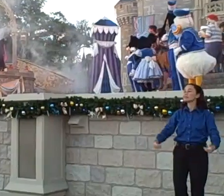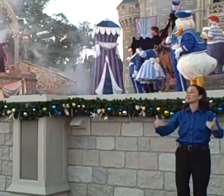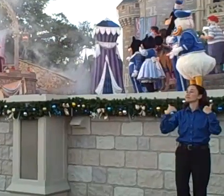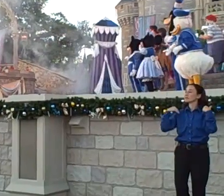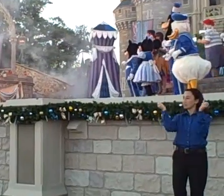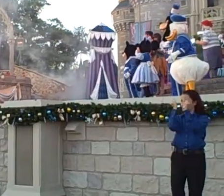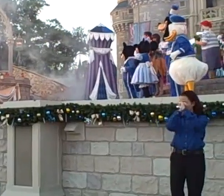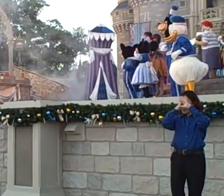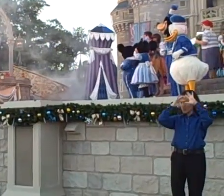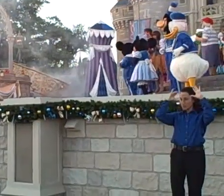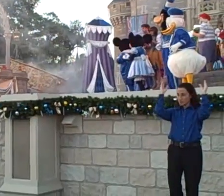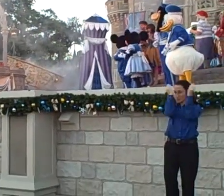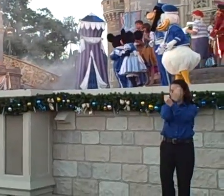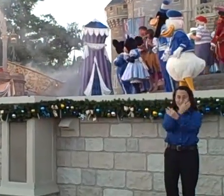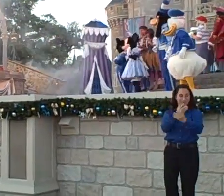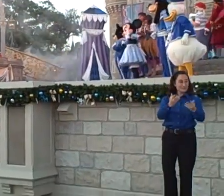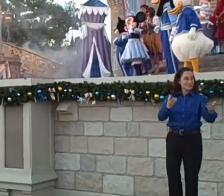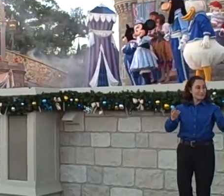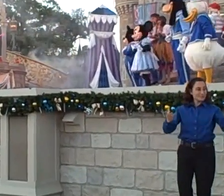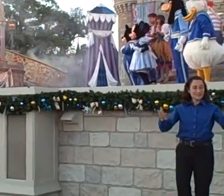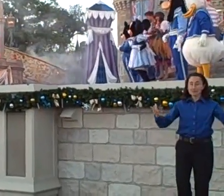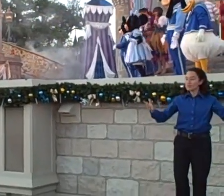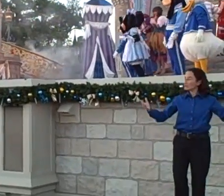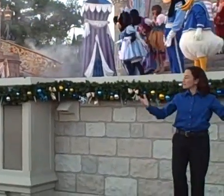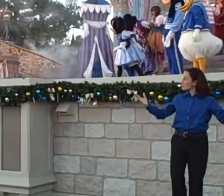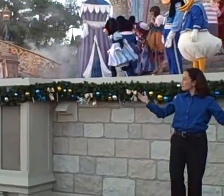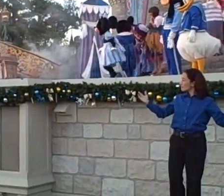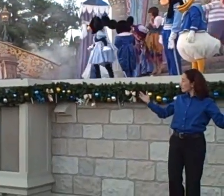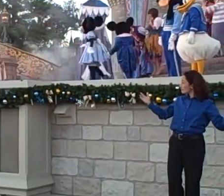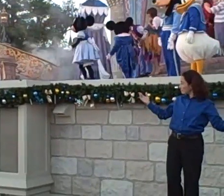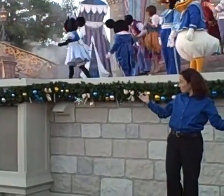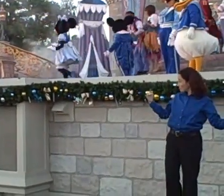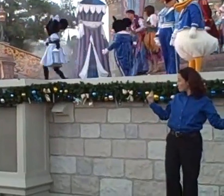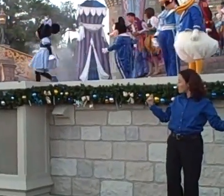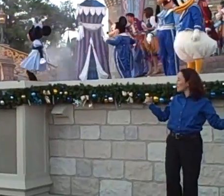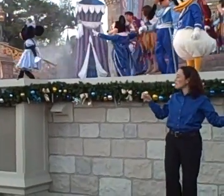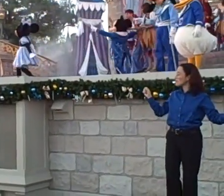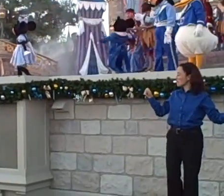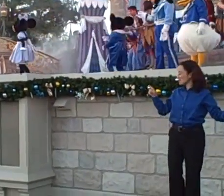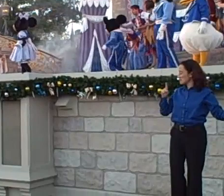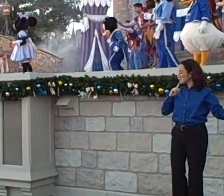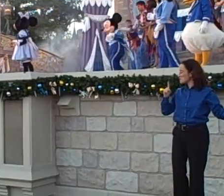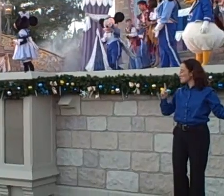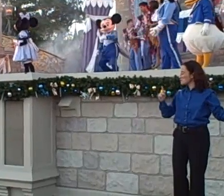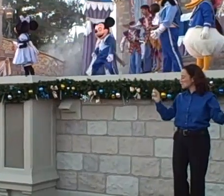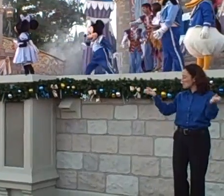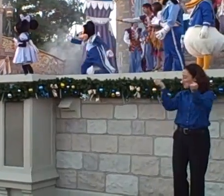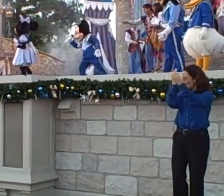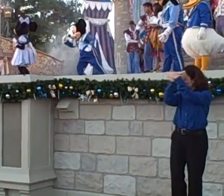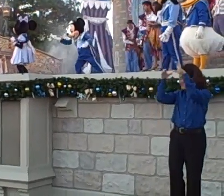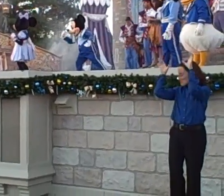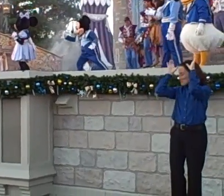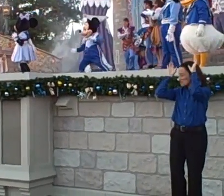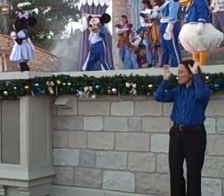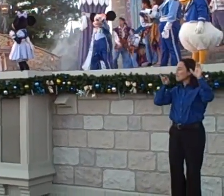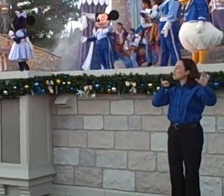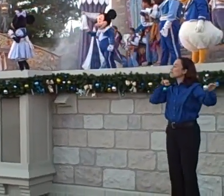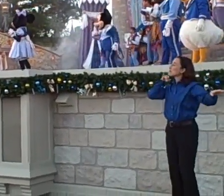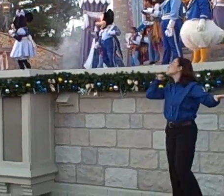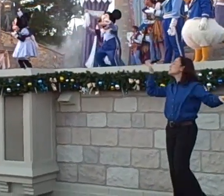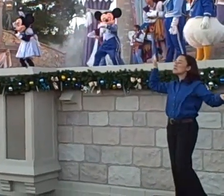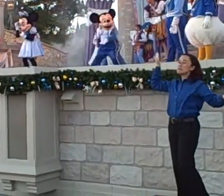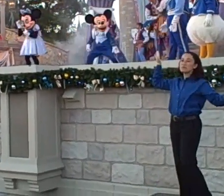Nevertheless, I too have a dream to share. You do? Oh, yes, my